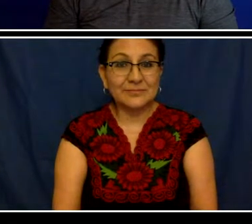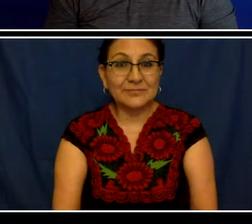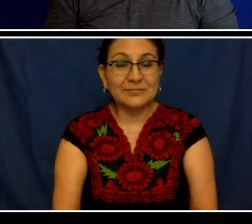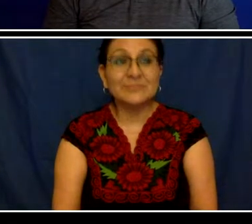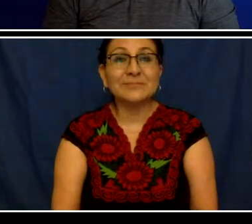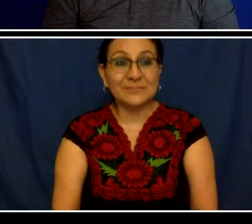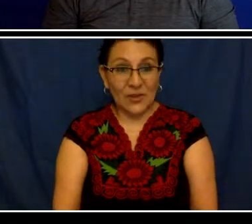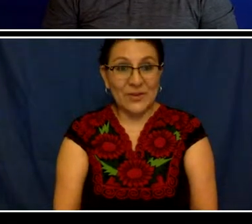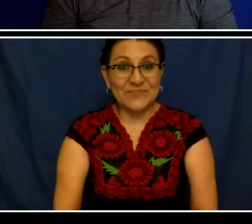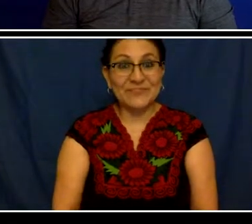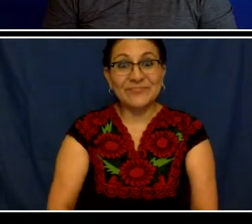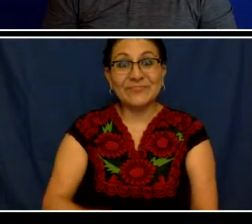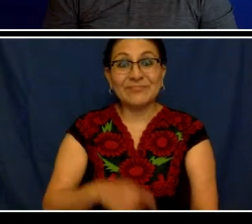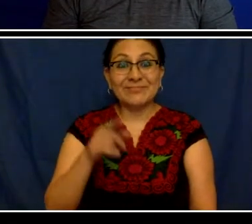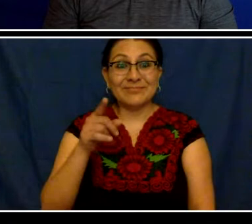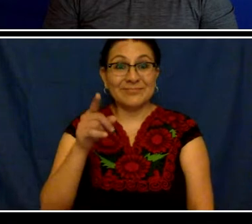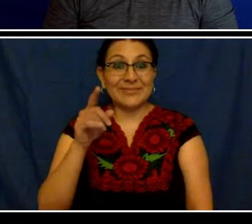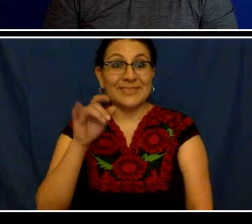slides.